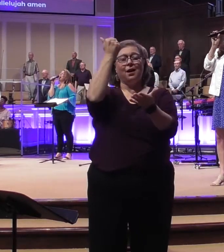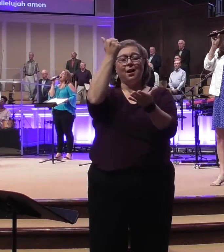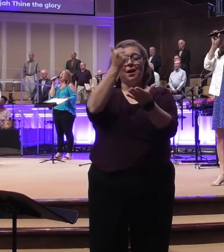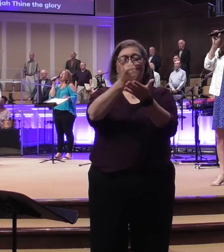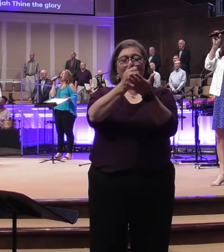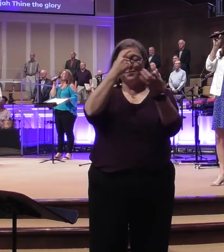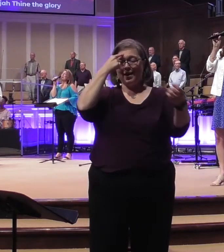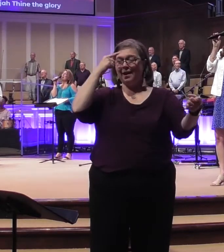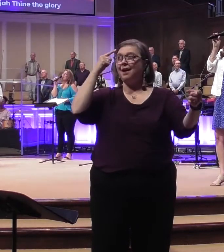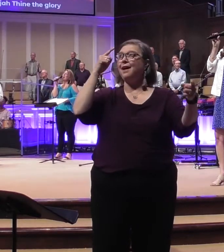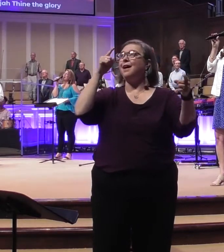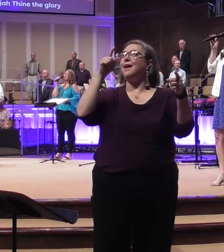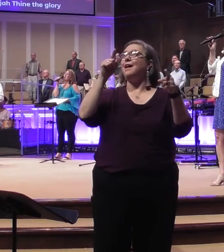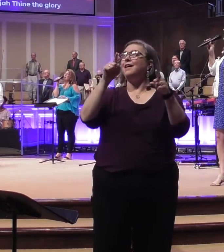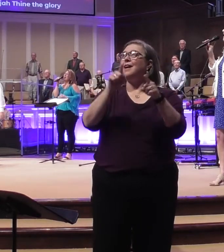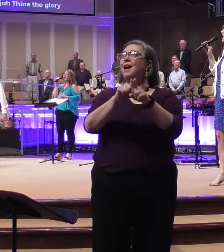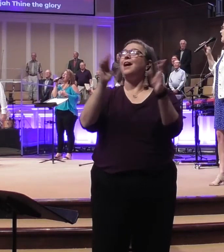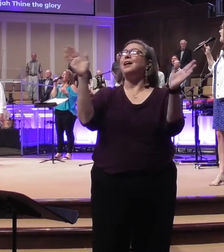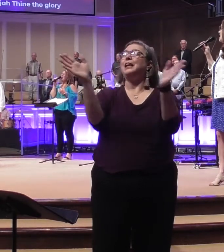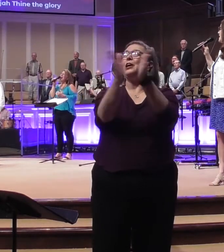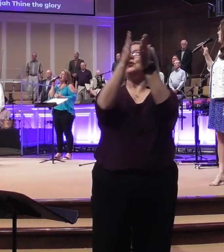Hallelujah, amen.